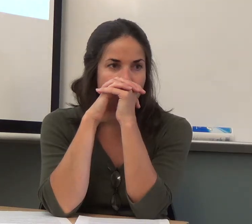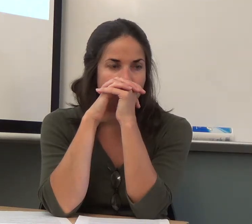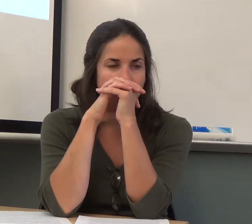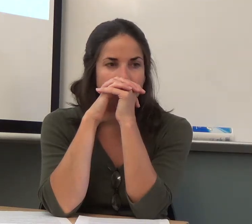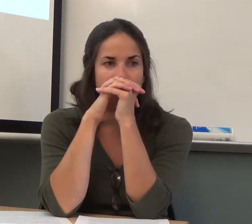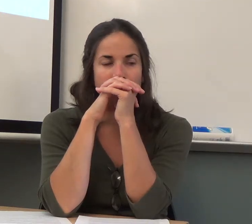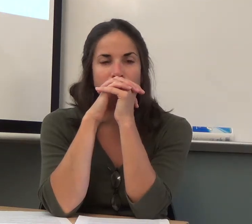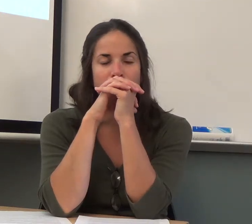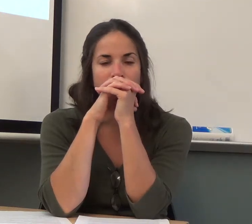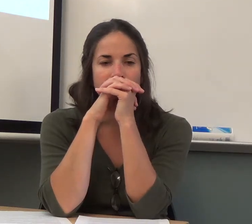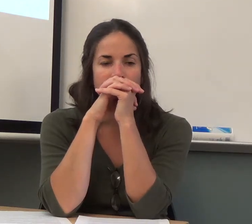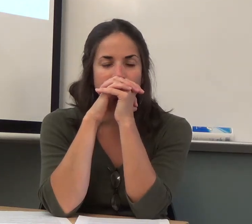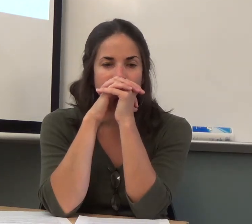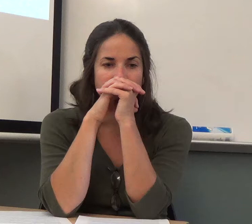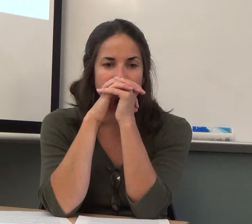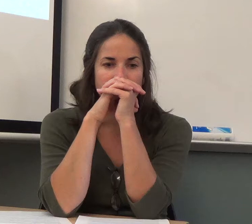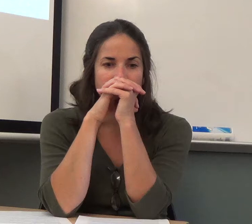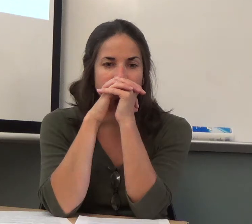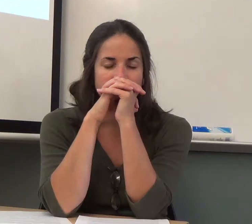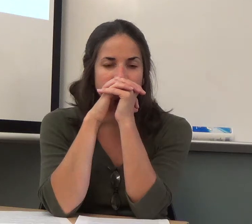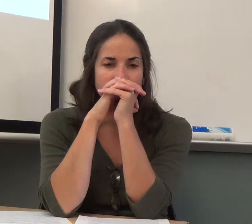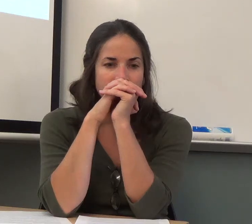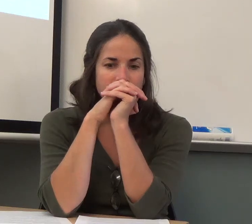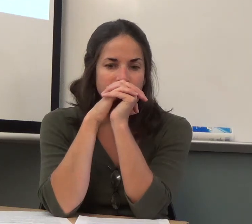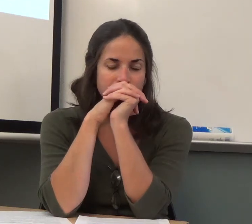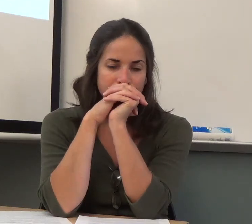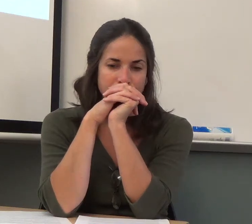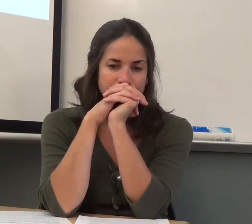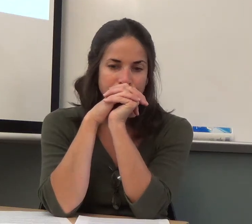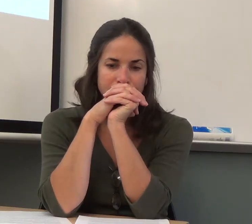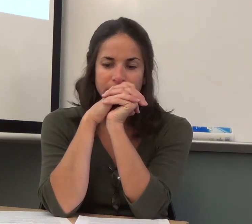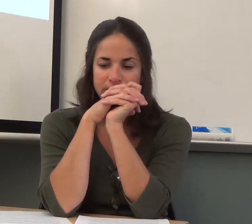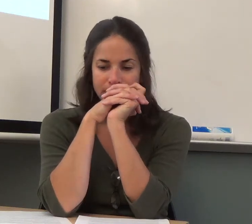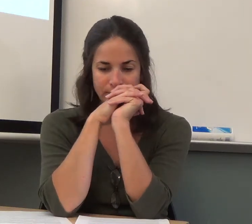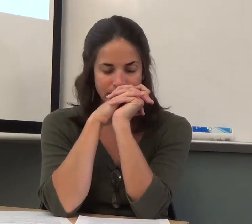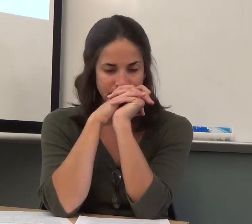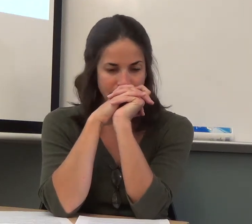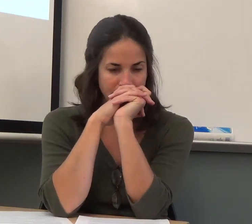an understanding of the language. That's what we're working on.